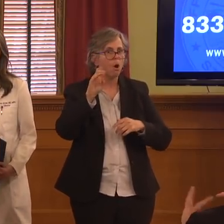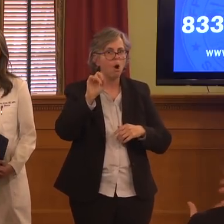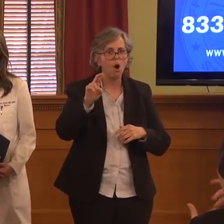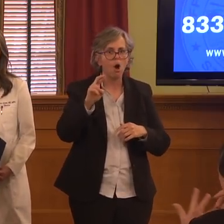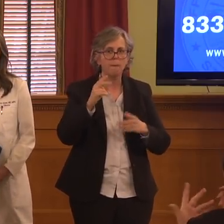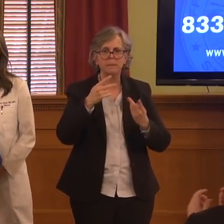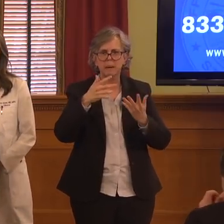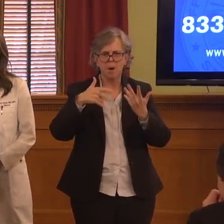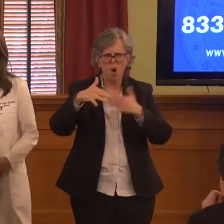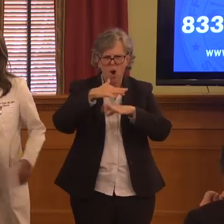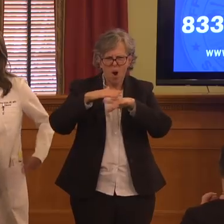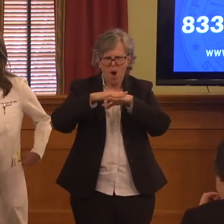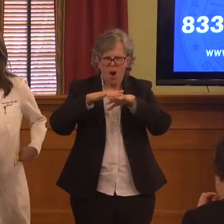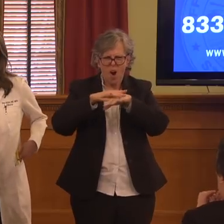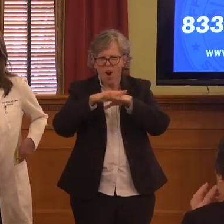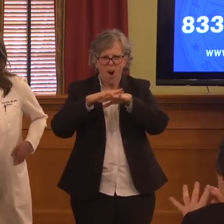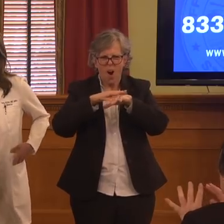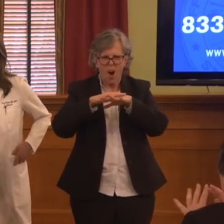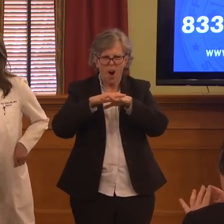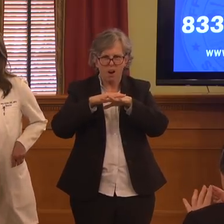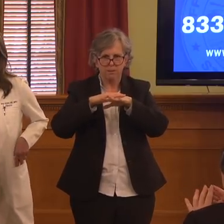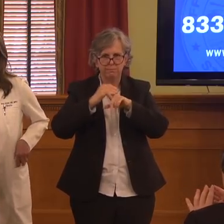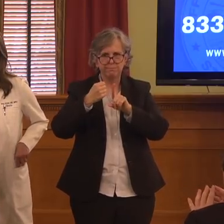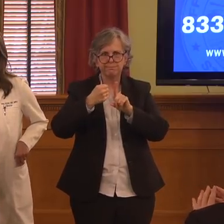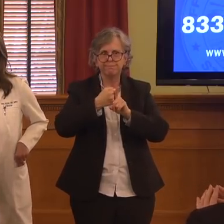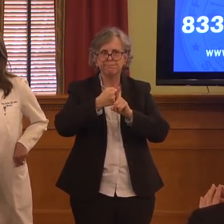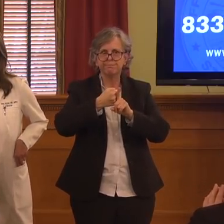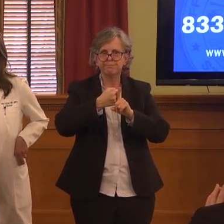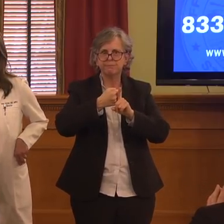pretty tightly to one another.